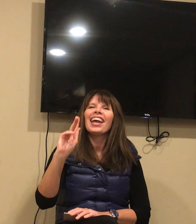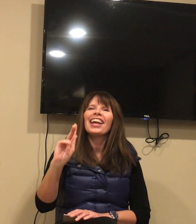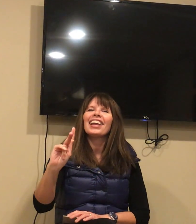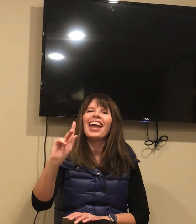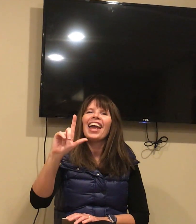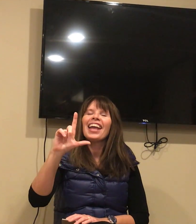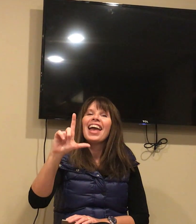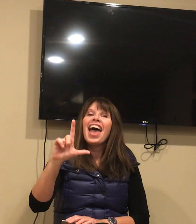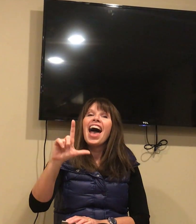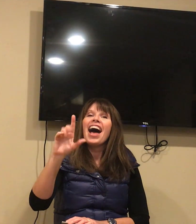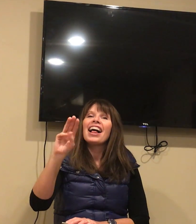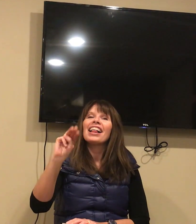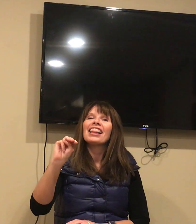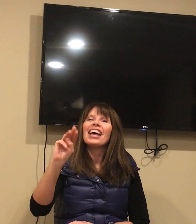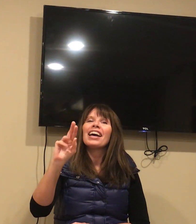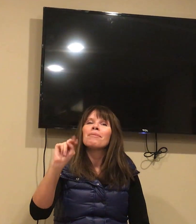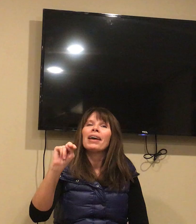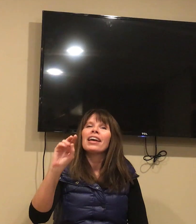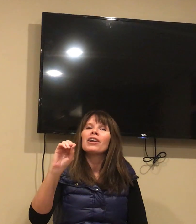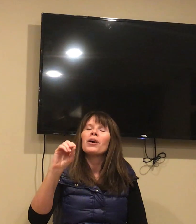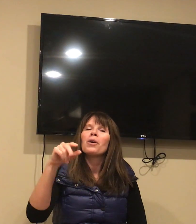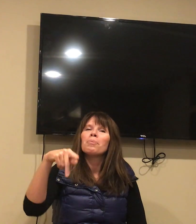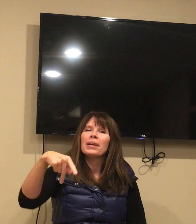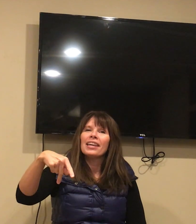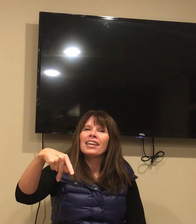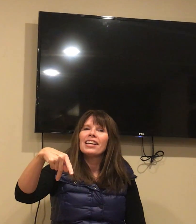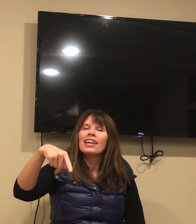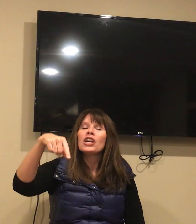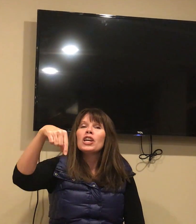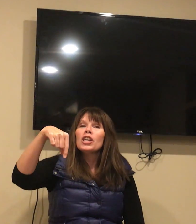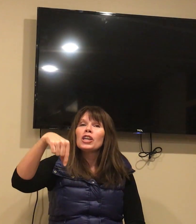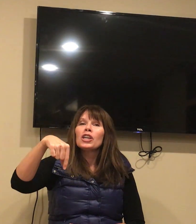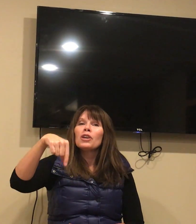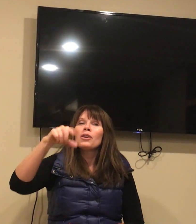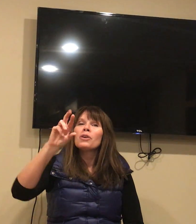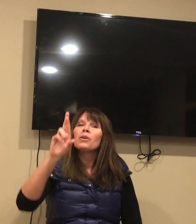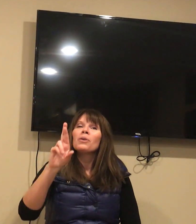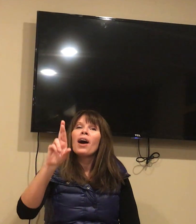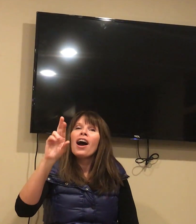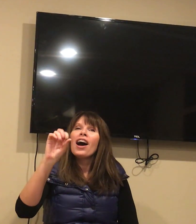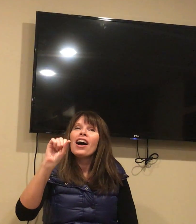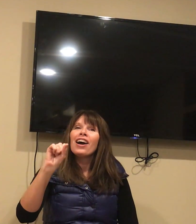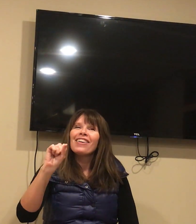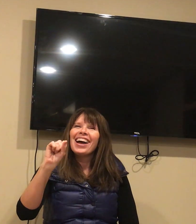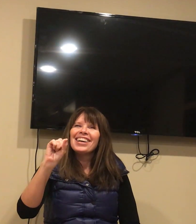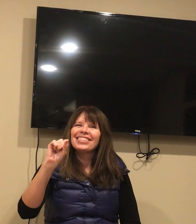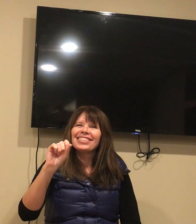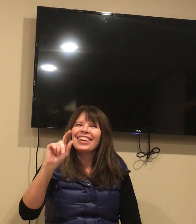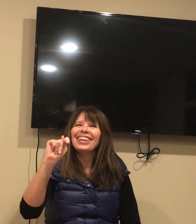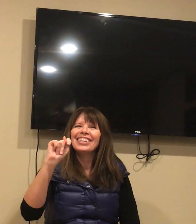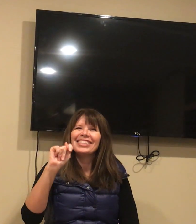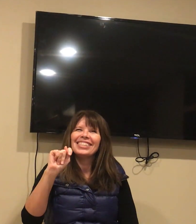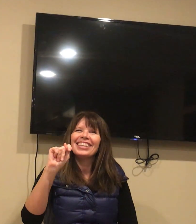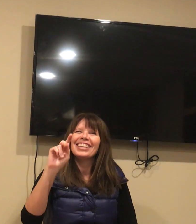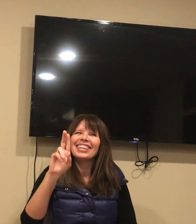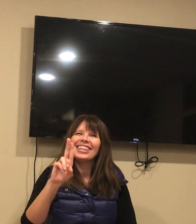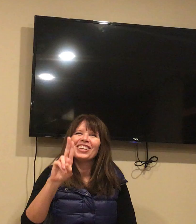J, K, L, M, N, O, P, Q, R, S, T,